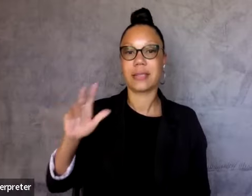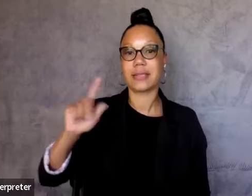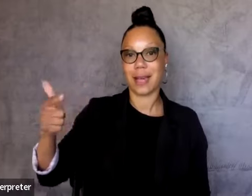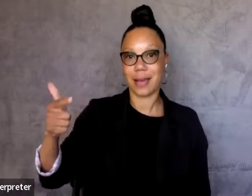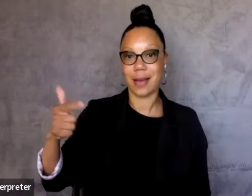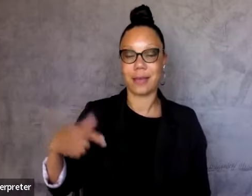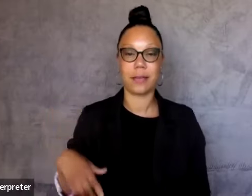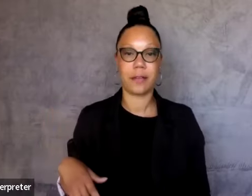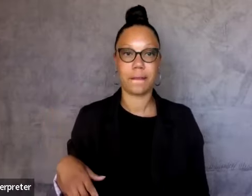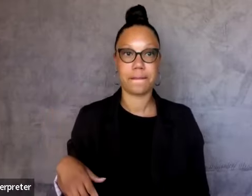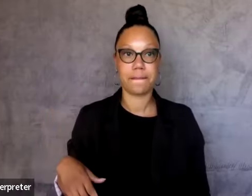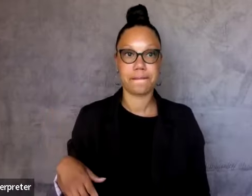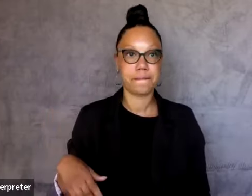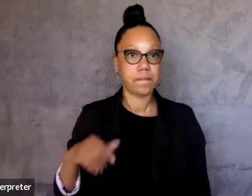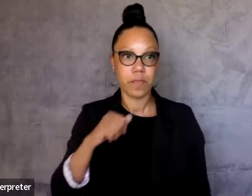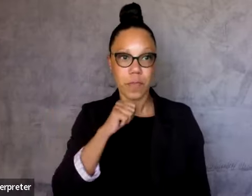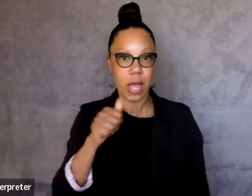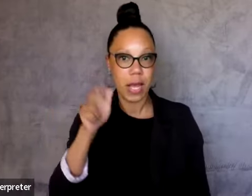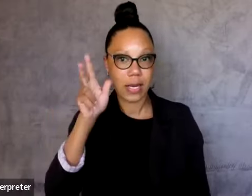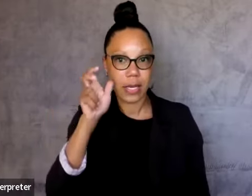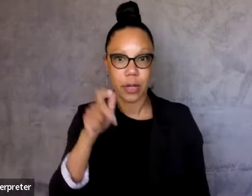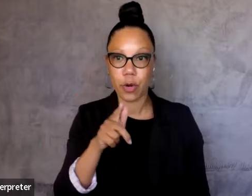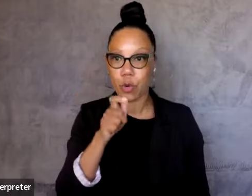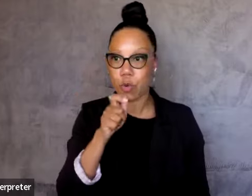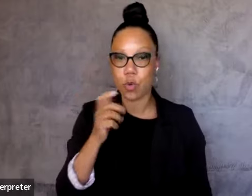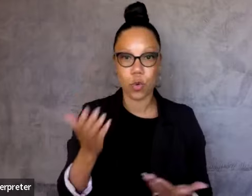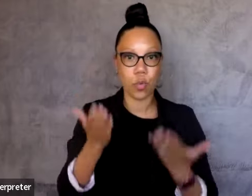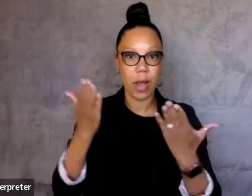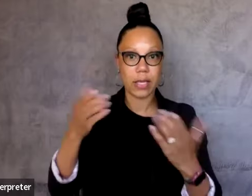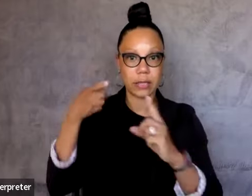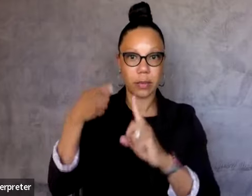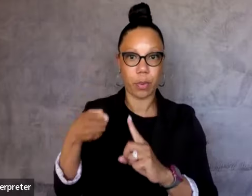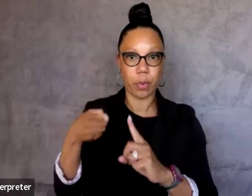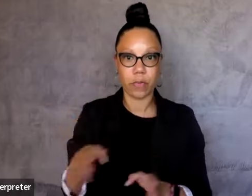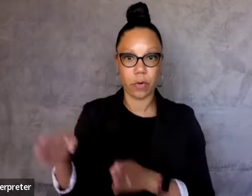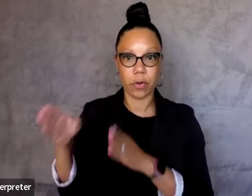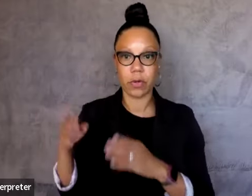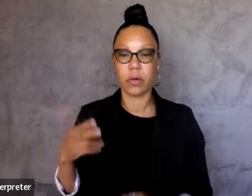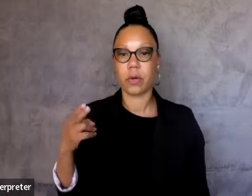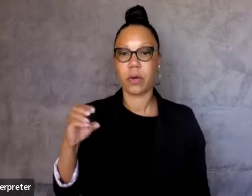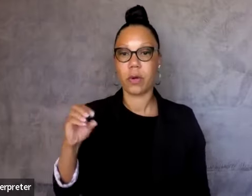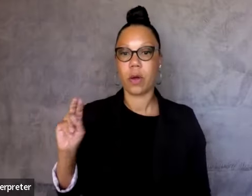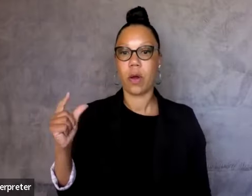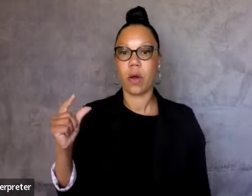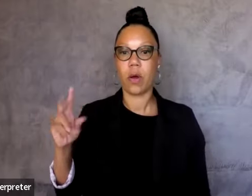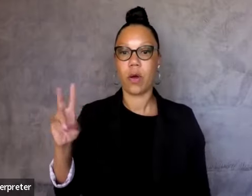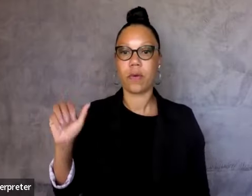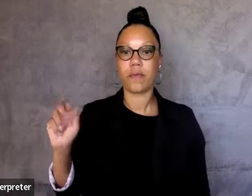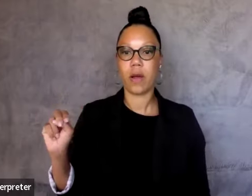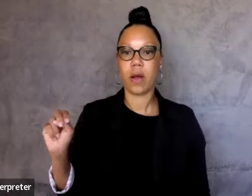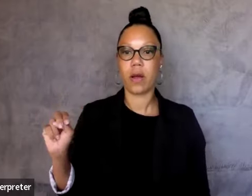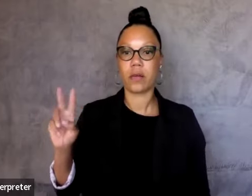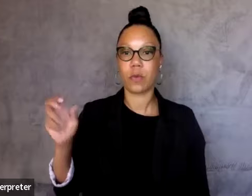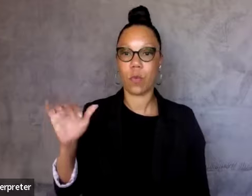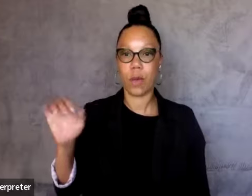But there sorry, was a point of, I didn't hear who raised the point of order. Huang Van Nguyen, 781. What is your